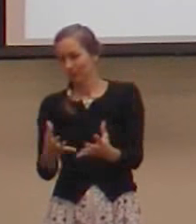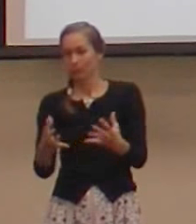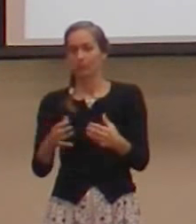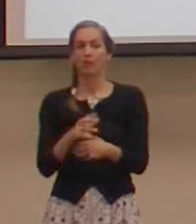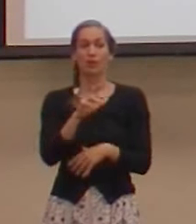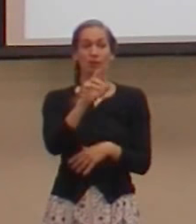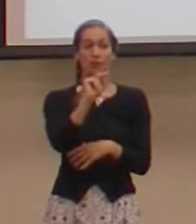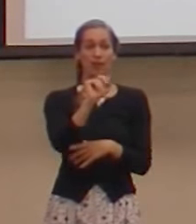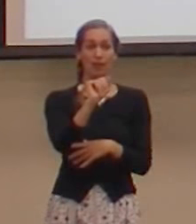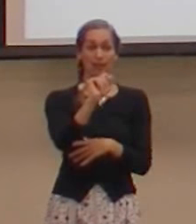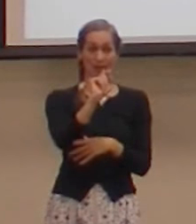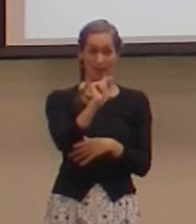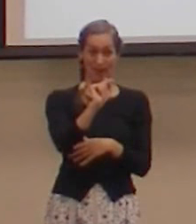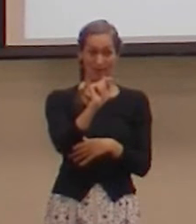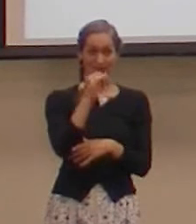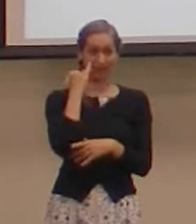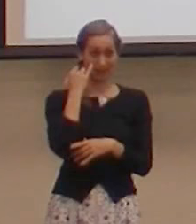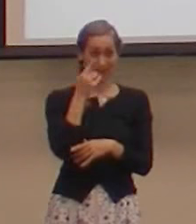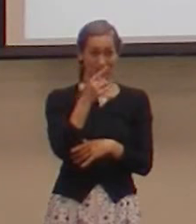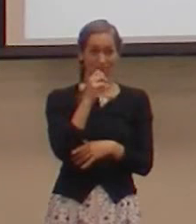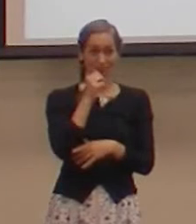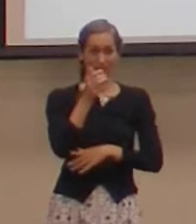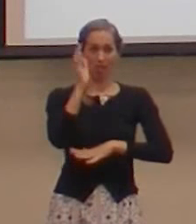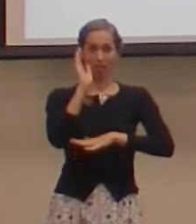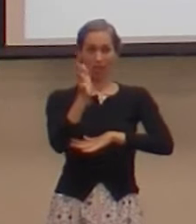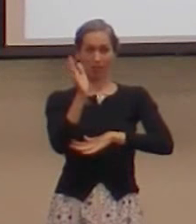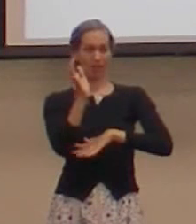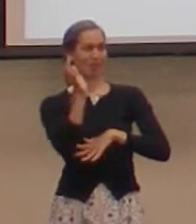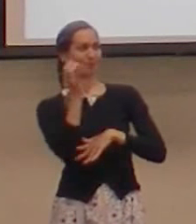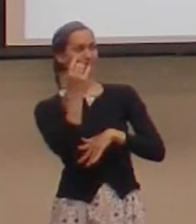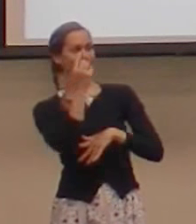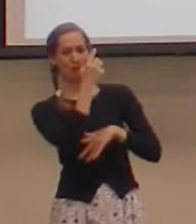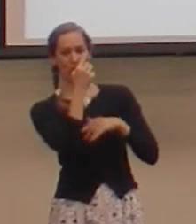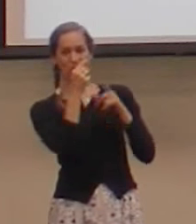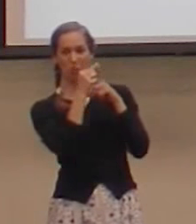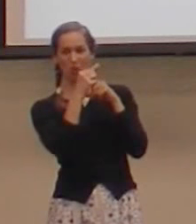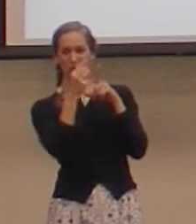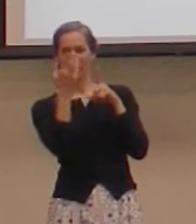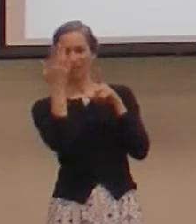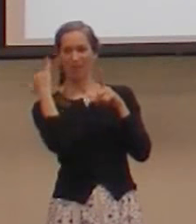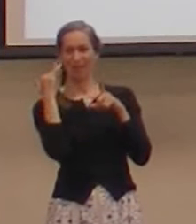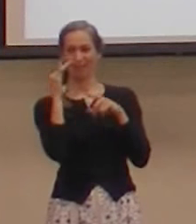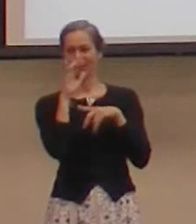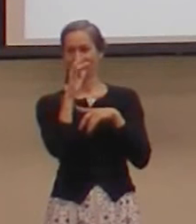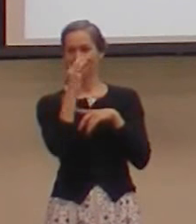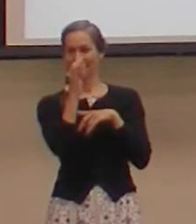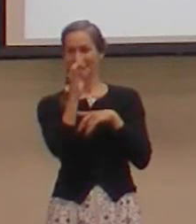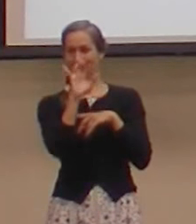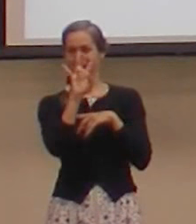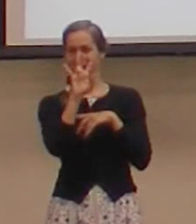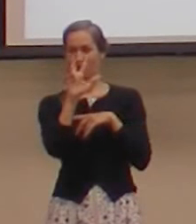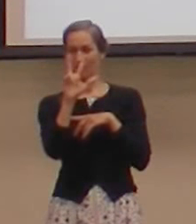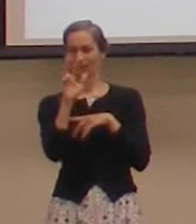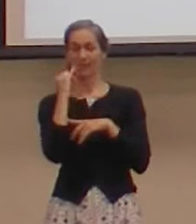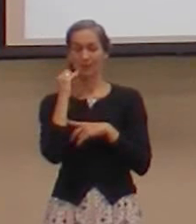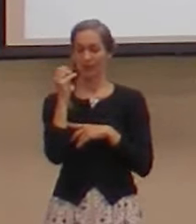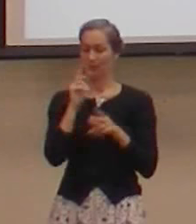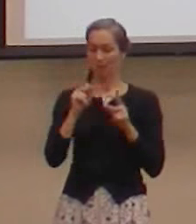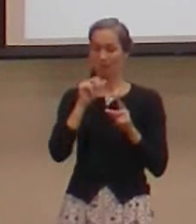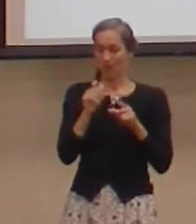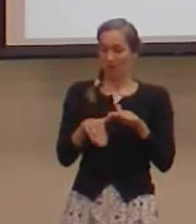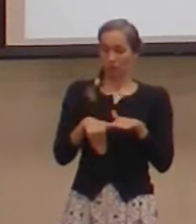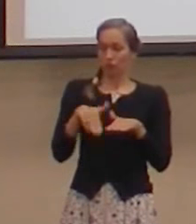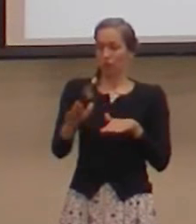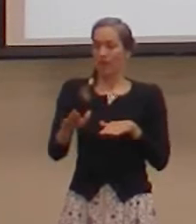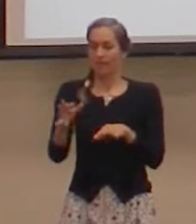Nat, if he didn't share those words back in 1973, and if people didn't step out in faith,